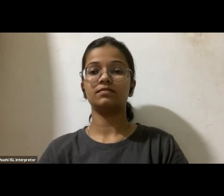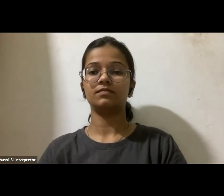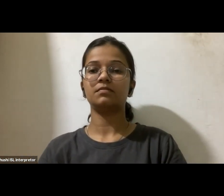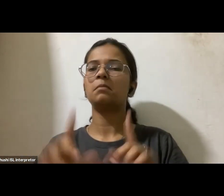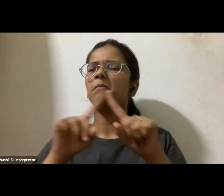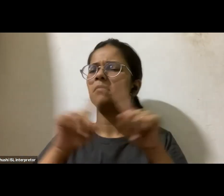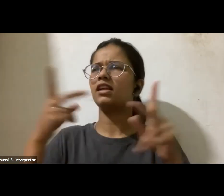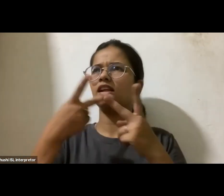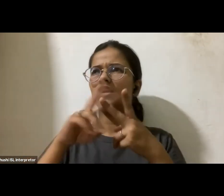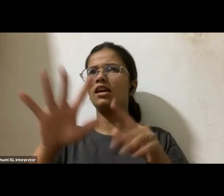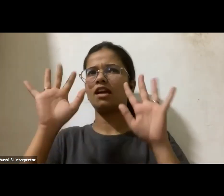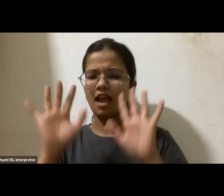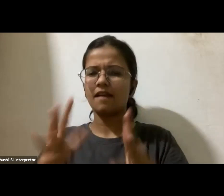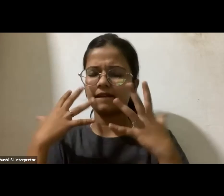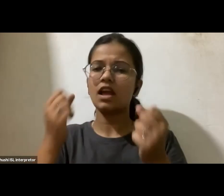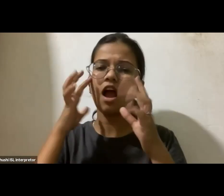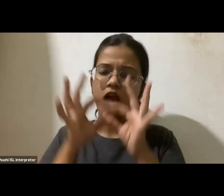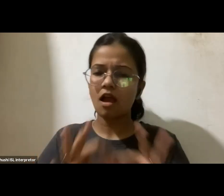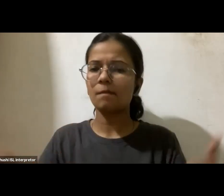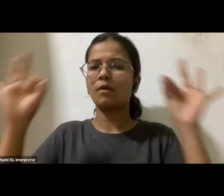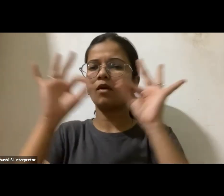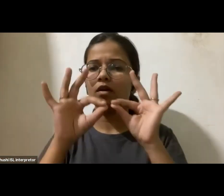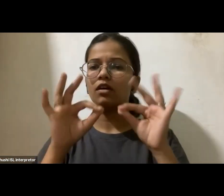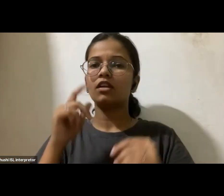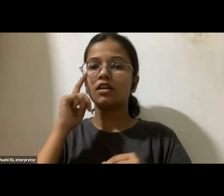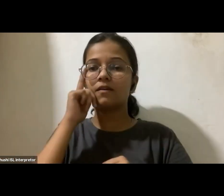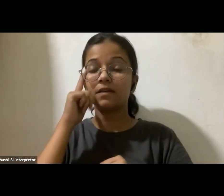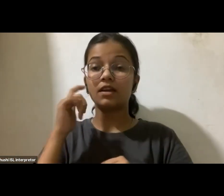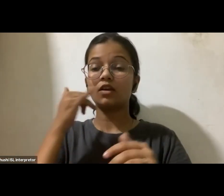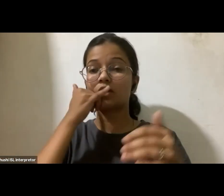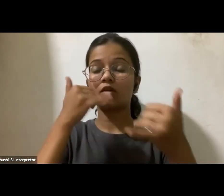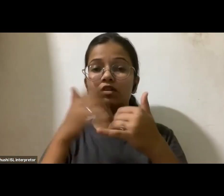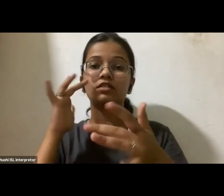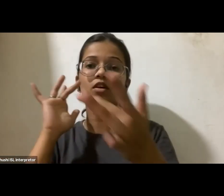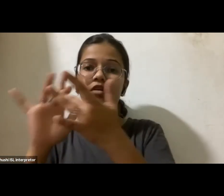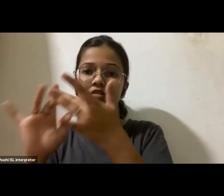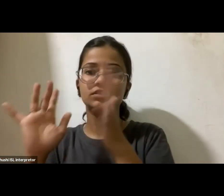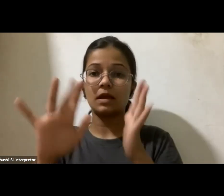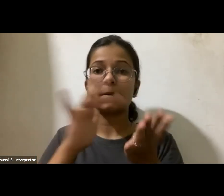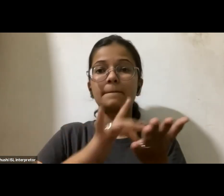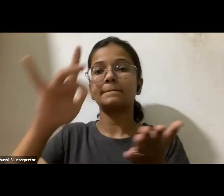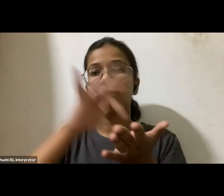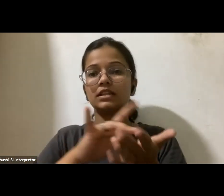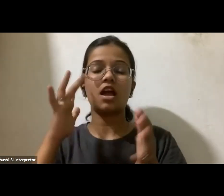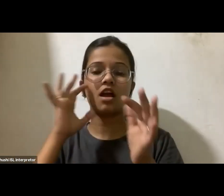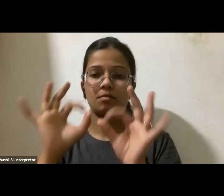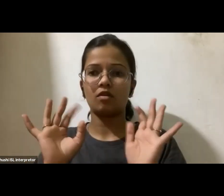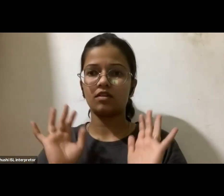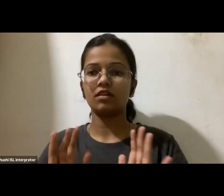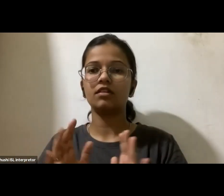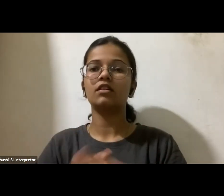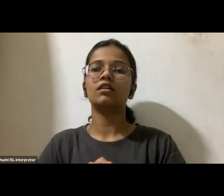but it is also very important. The context in which they are placed, I think, is very important.